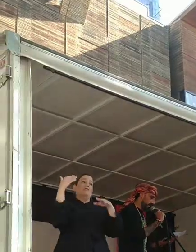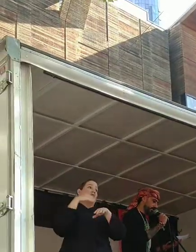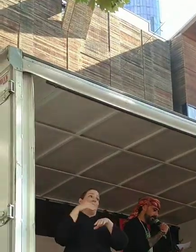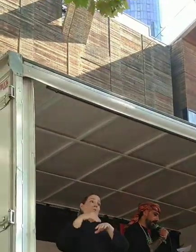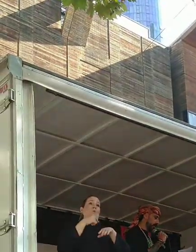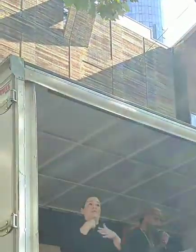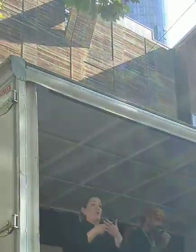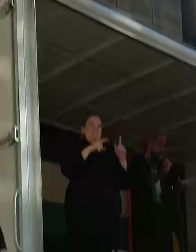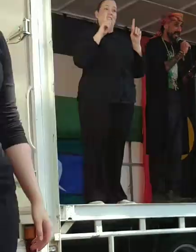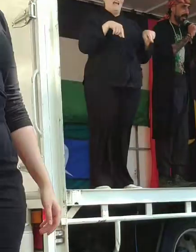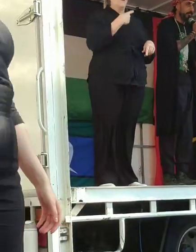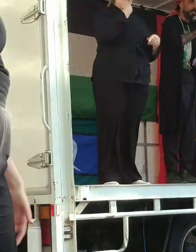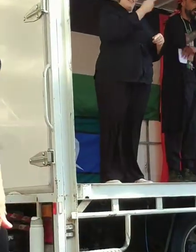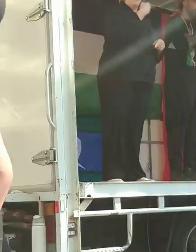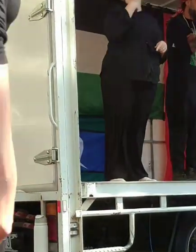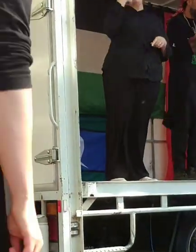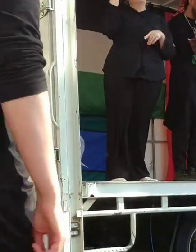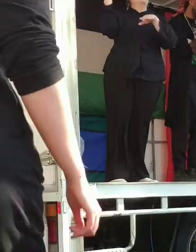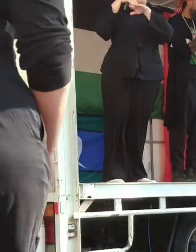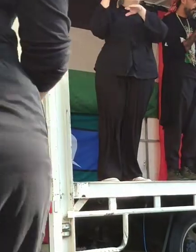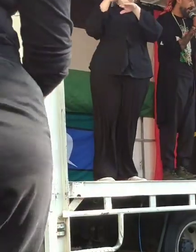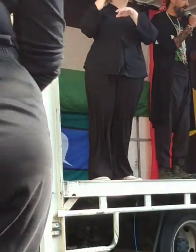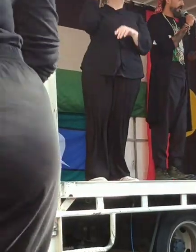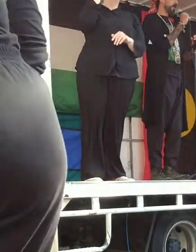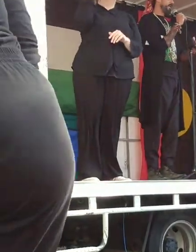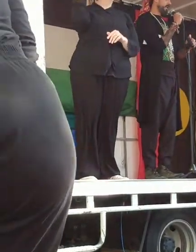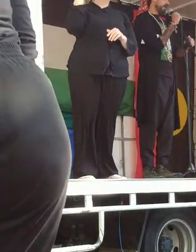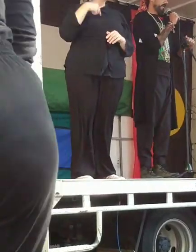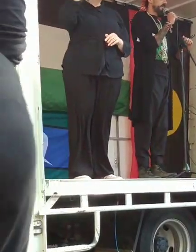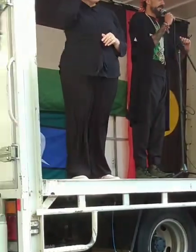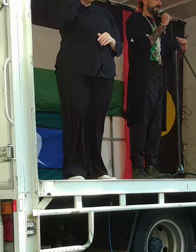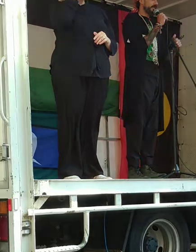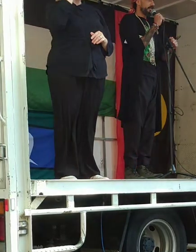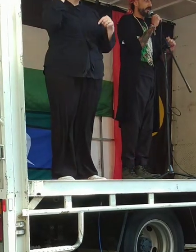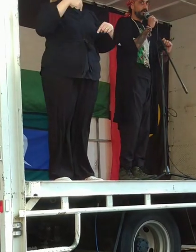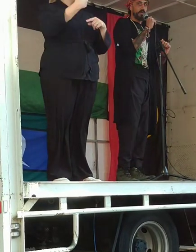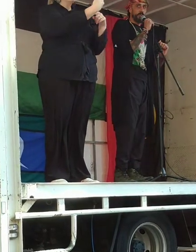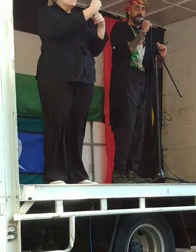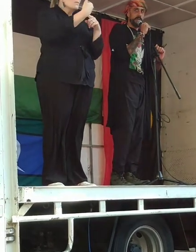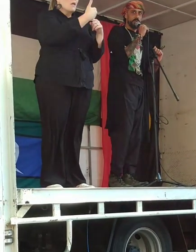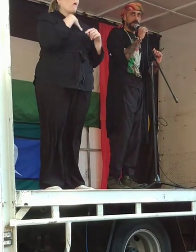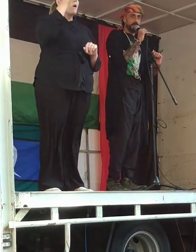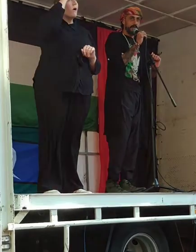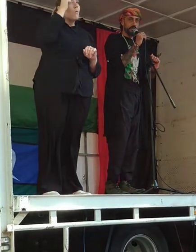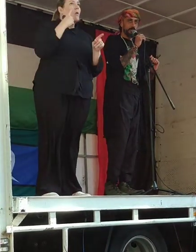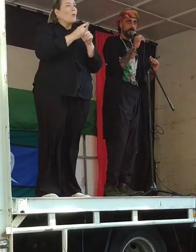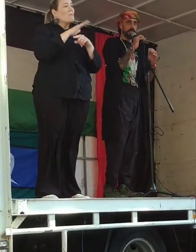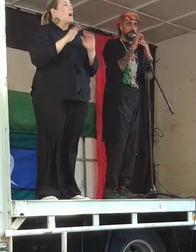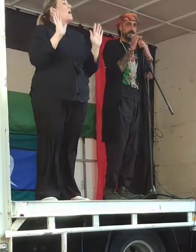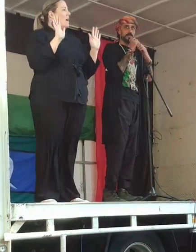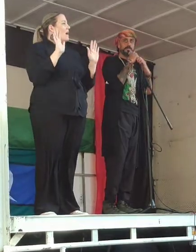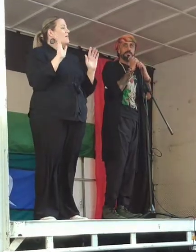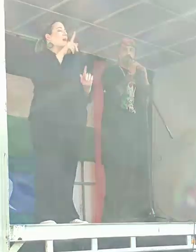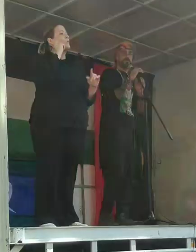Yeah, we just started. I'm telling you and I'm telling them because I know they are here filming us and they want to know what we are up to, but it's going